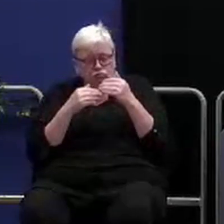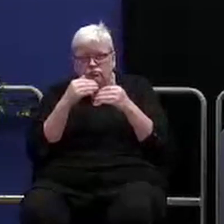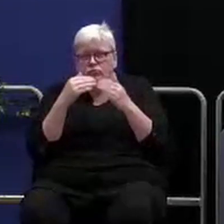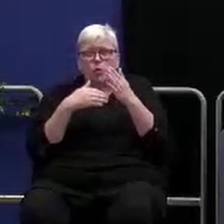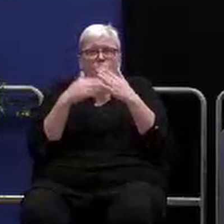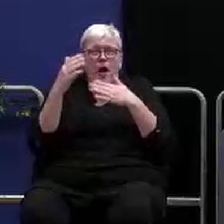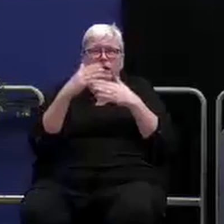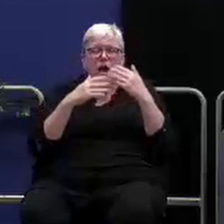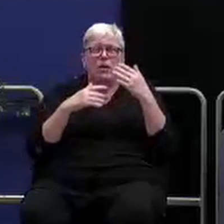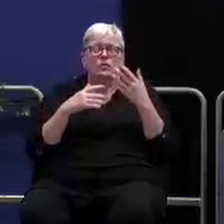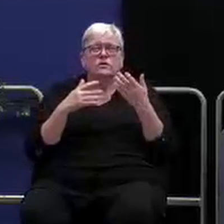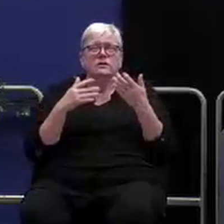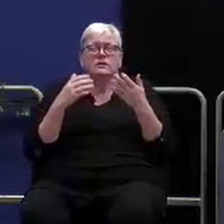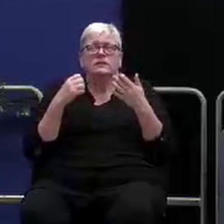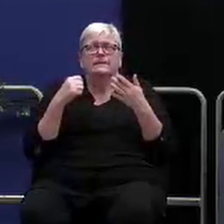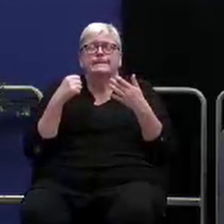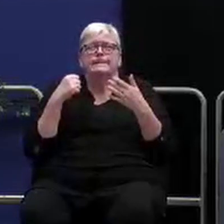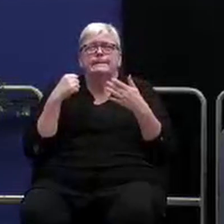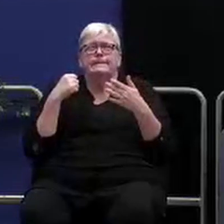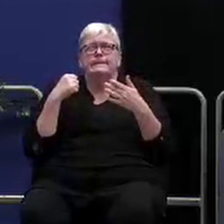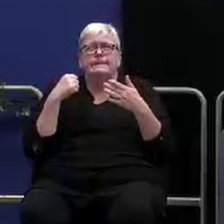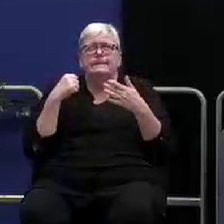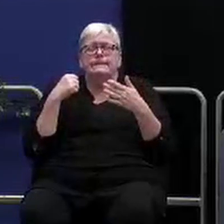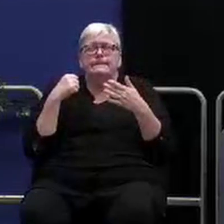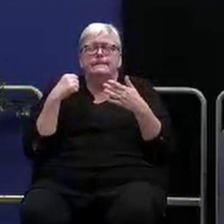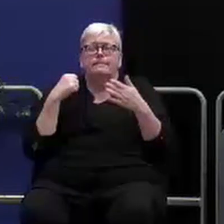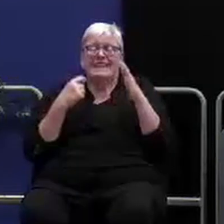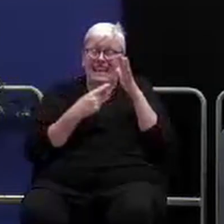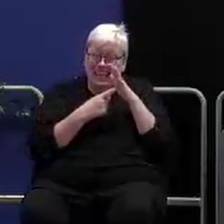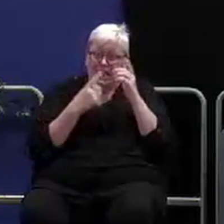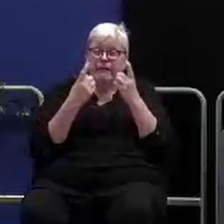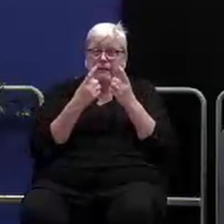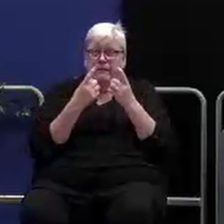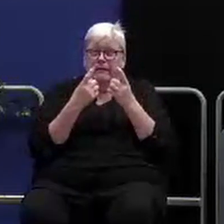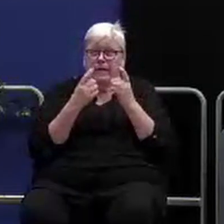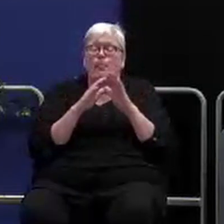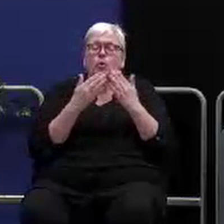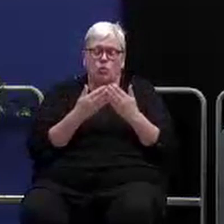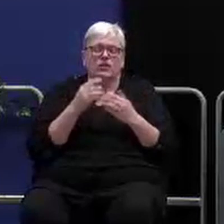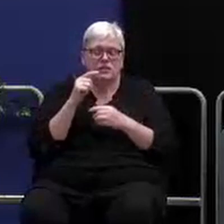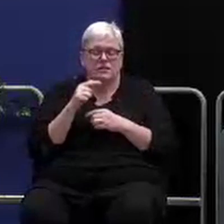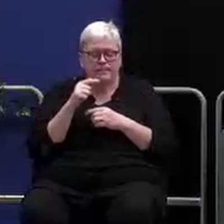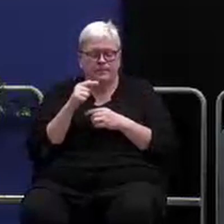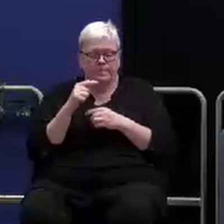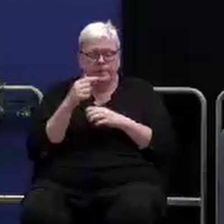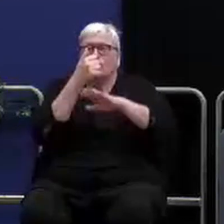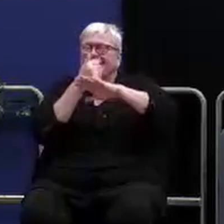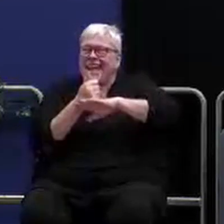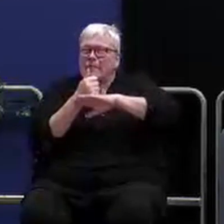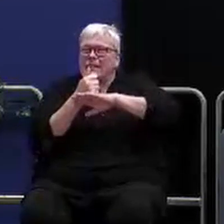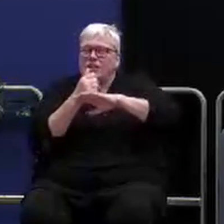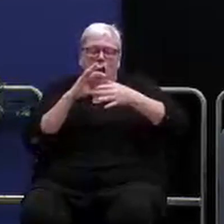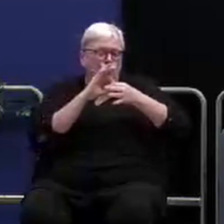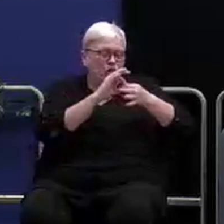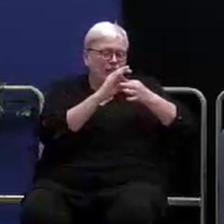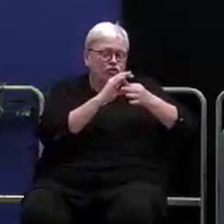where I picked certain key features and certain key books, and it was to establish a relationship between each book and